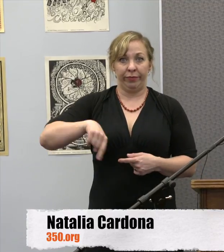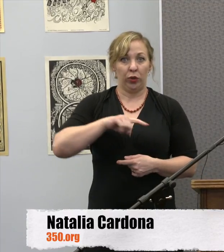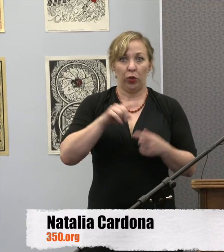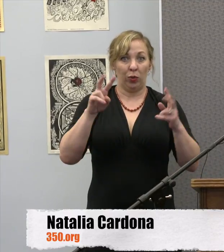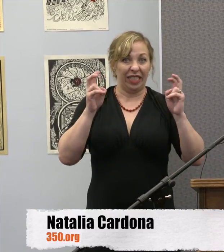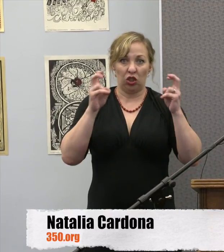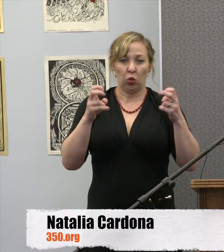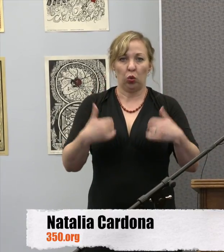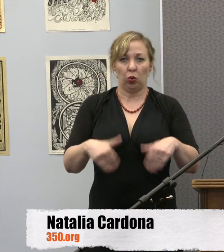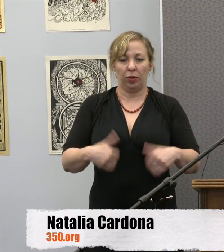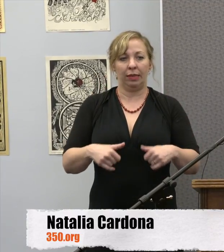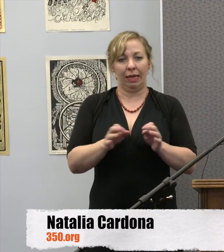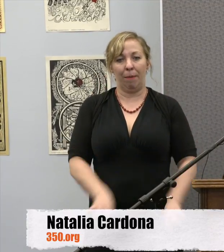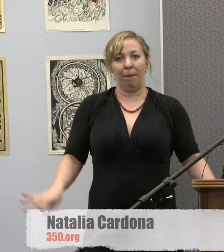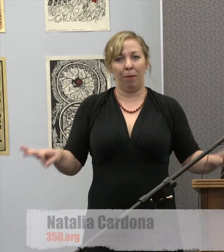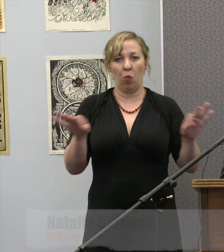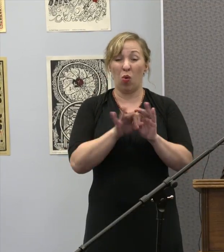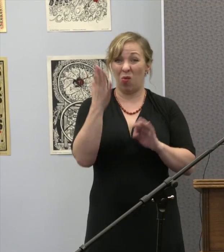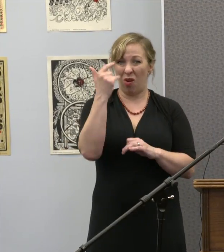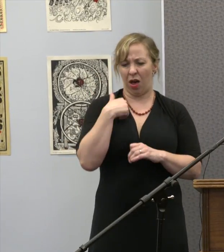important to me because I also grew up in poverty.